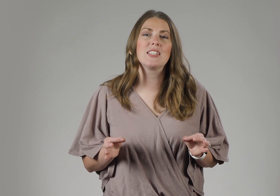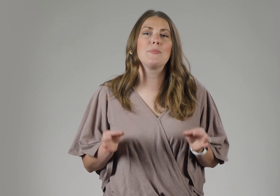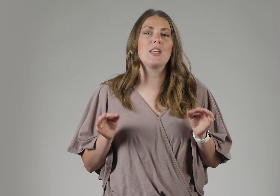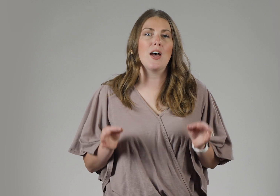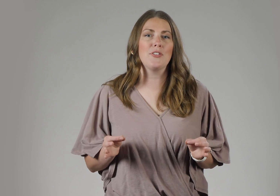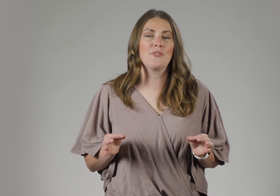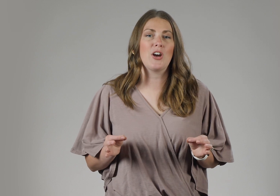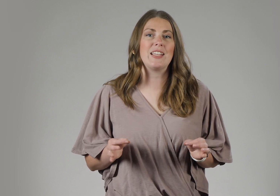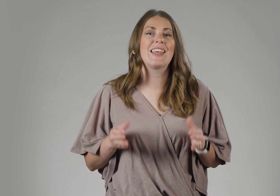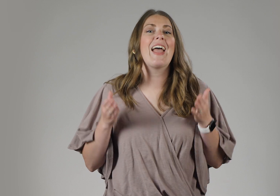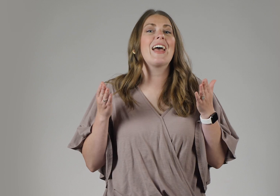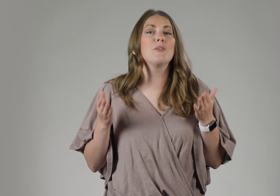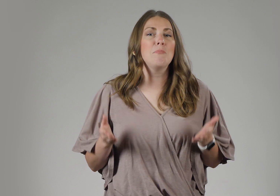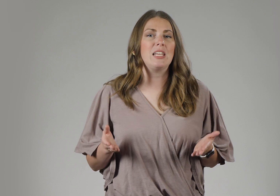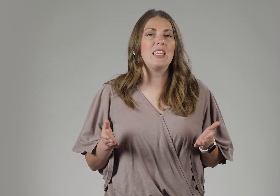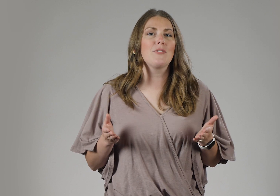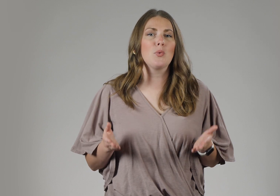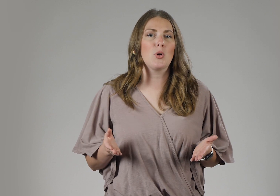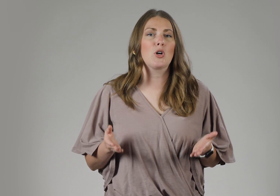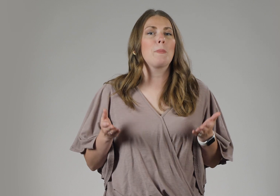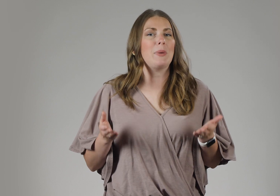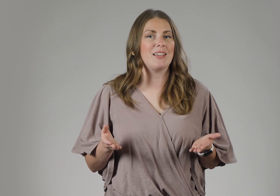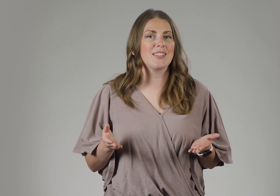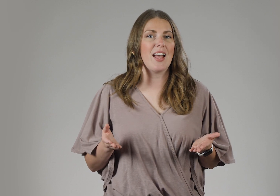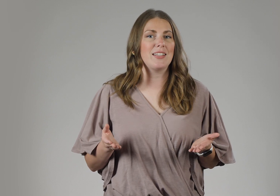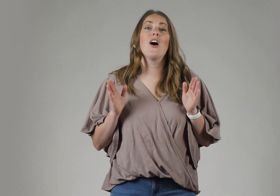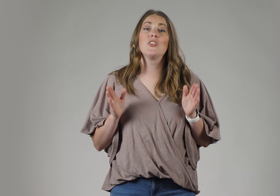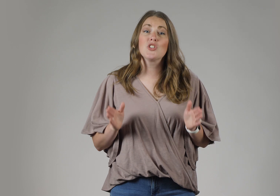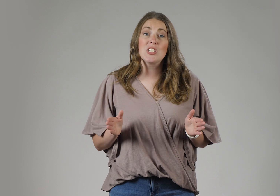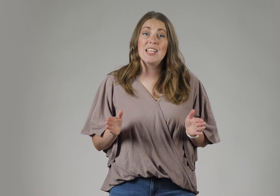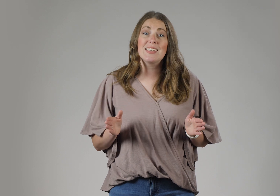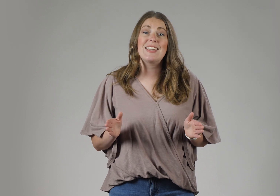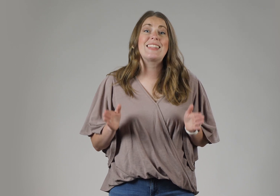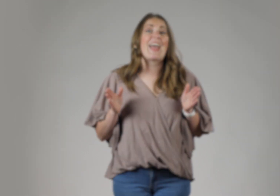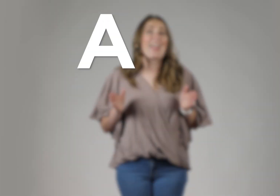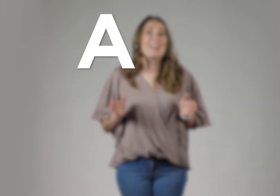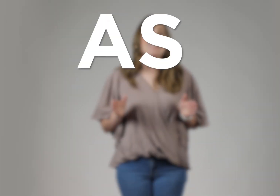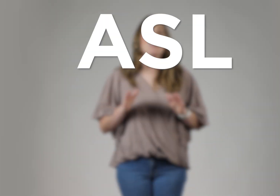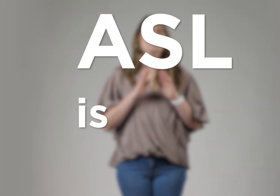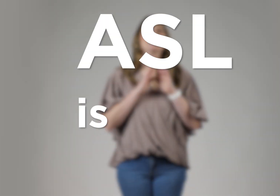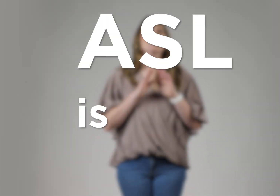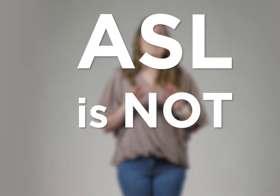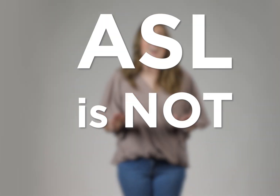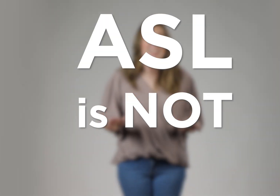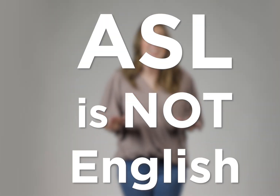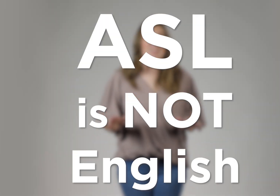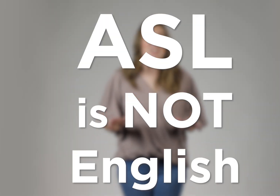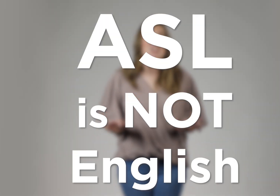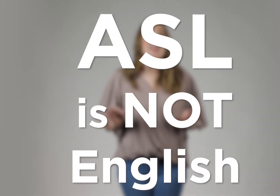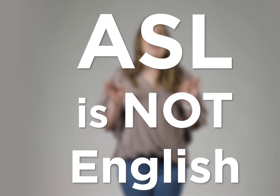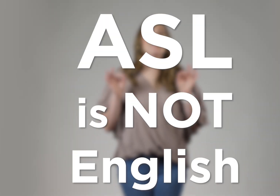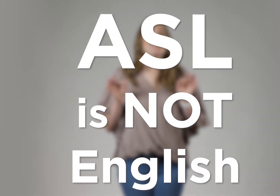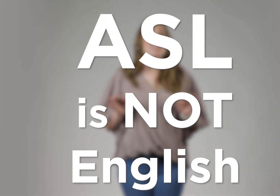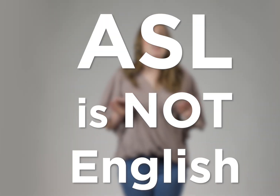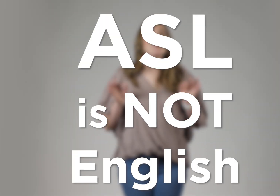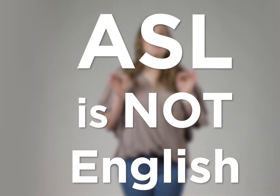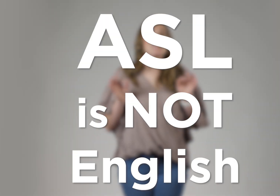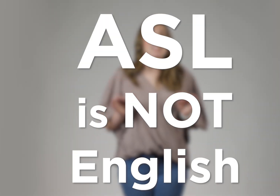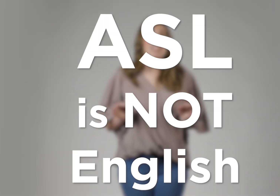concept of the phrase and the meaning of the word being signed. Understanding that ASL is not English and the signer must think